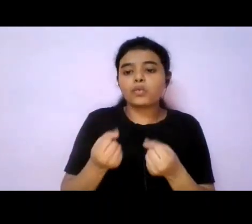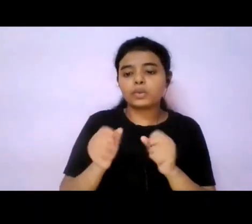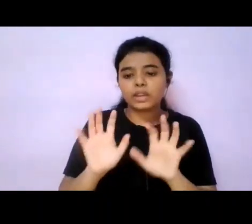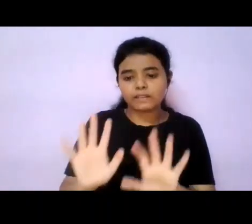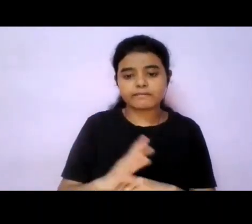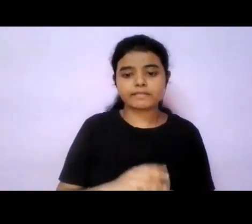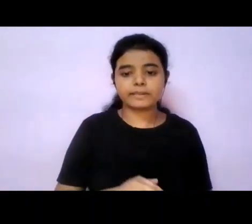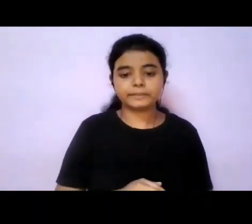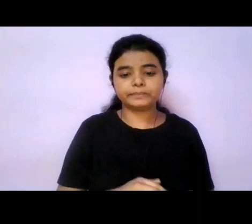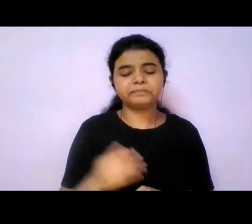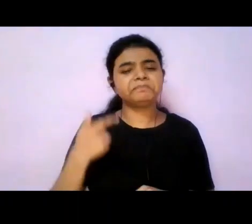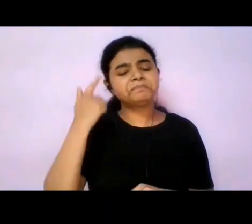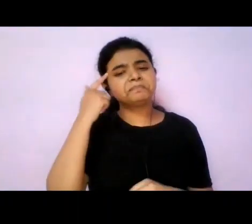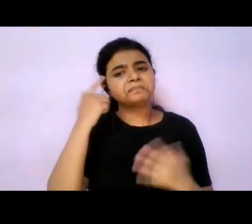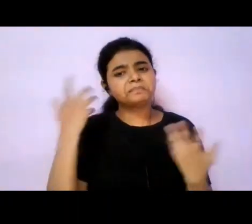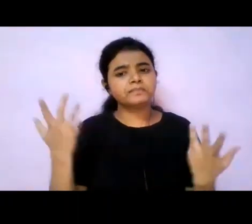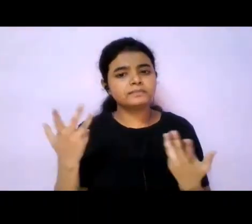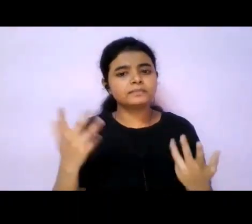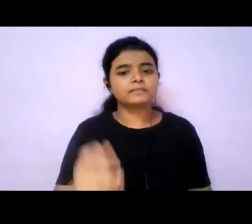So